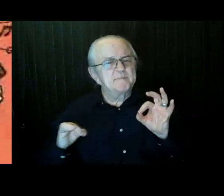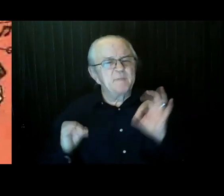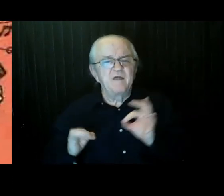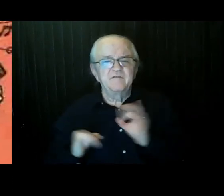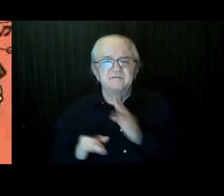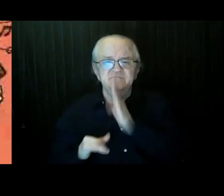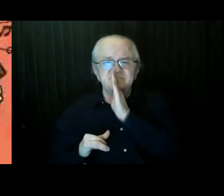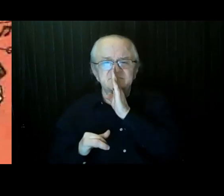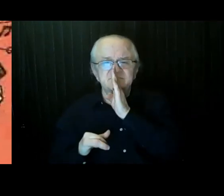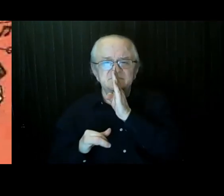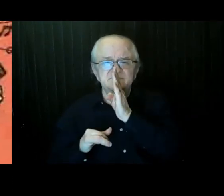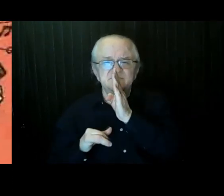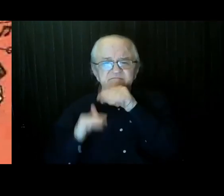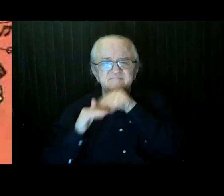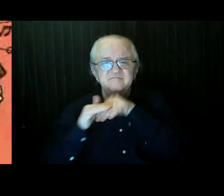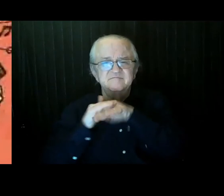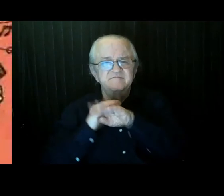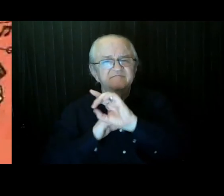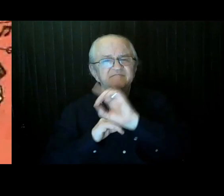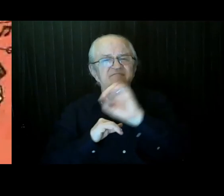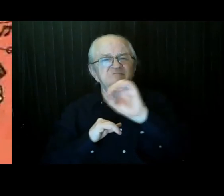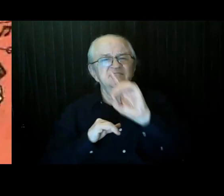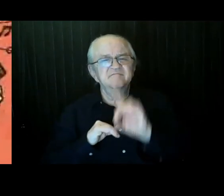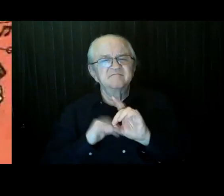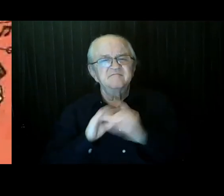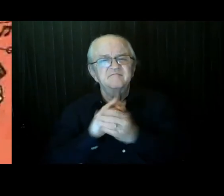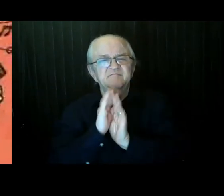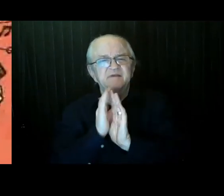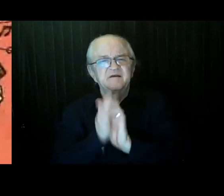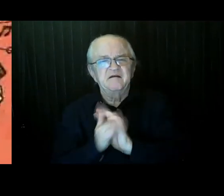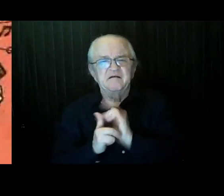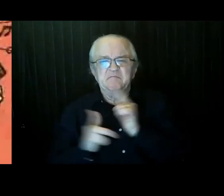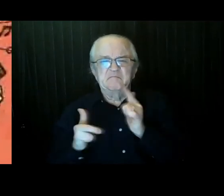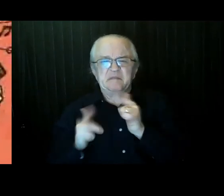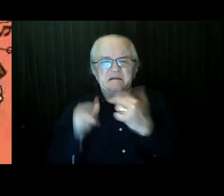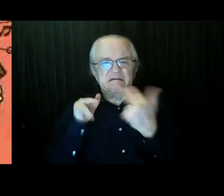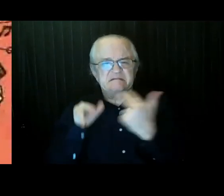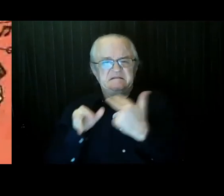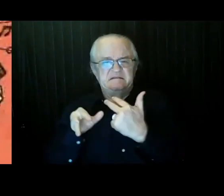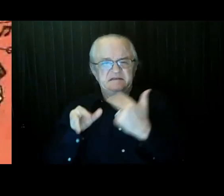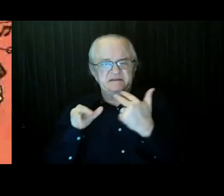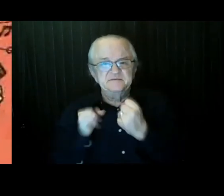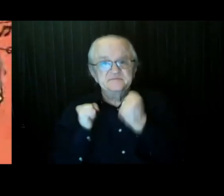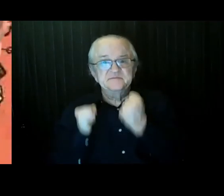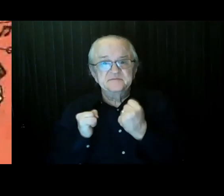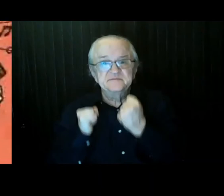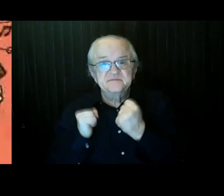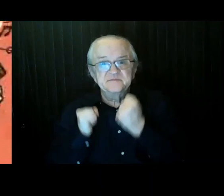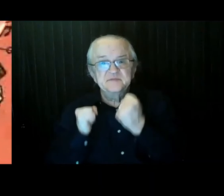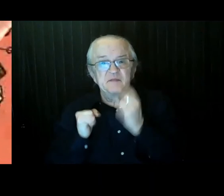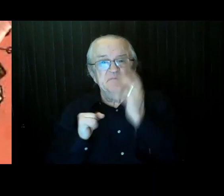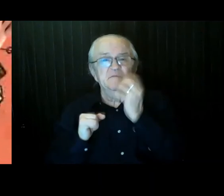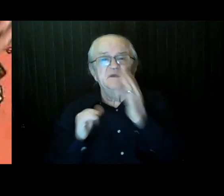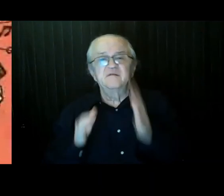right into Detroit. I went right down until it turned into a massive boulevard. And then I went driving right straight towards these beautiful,